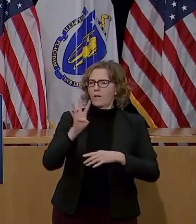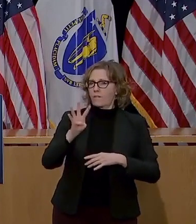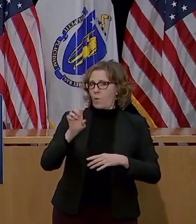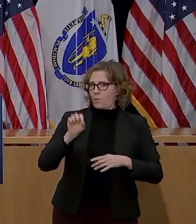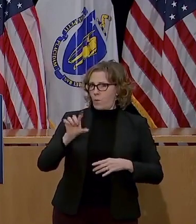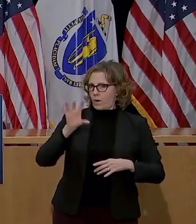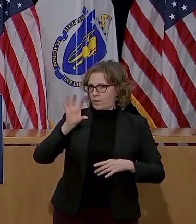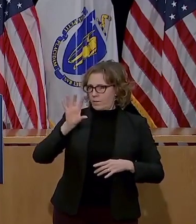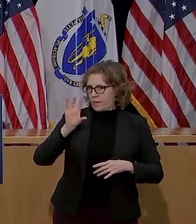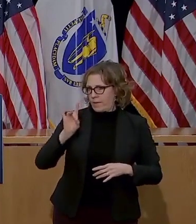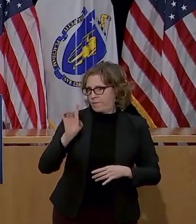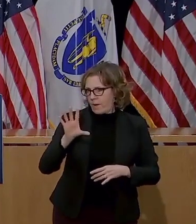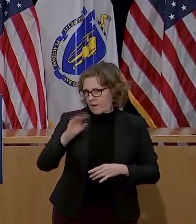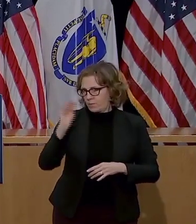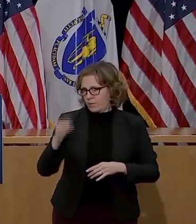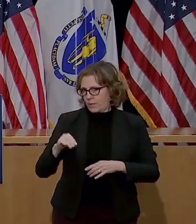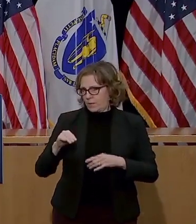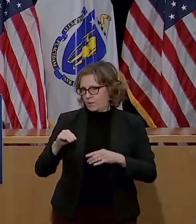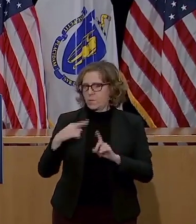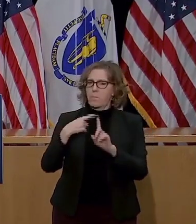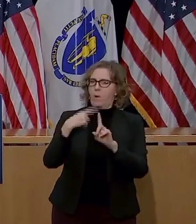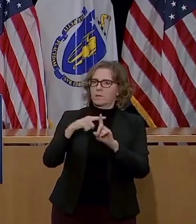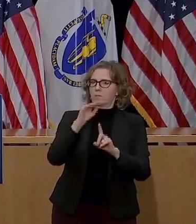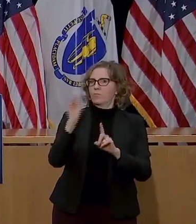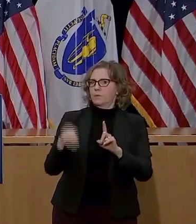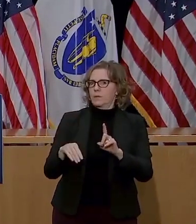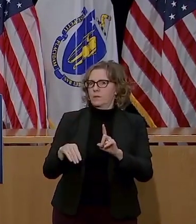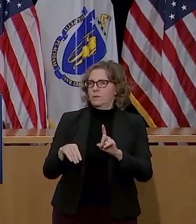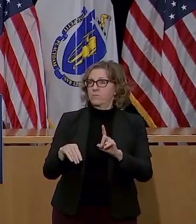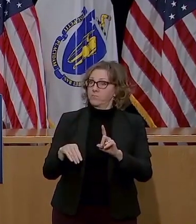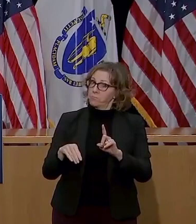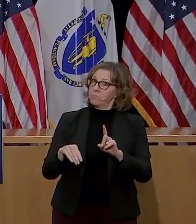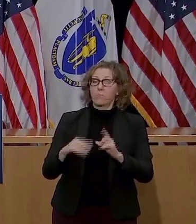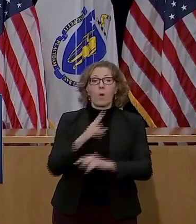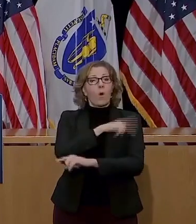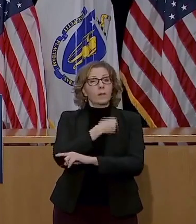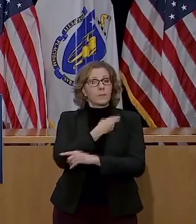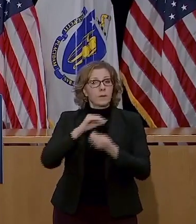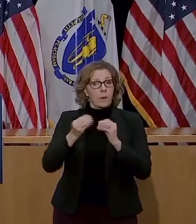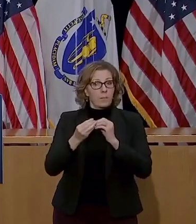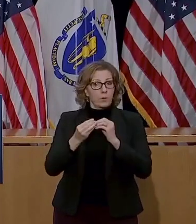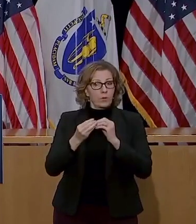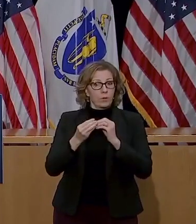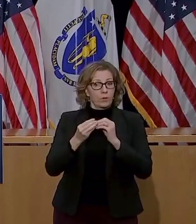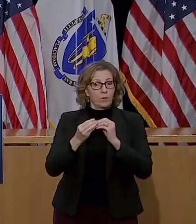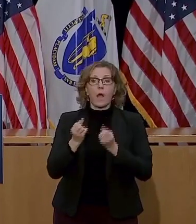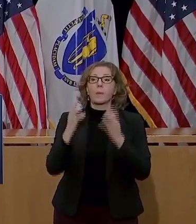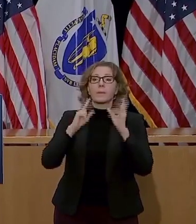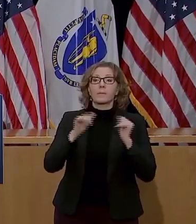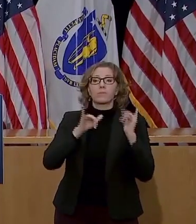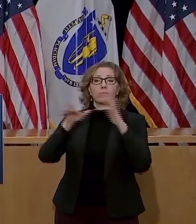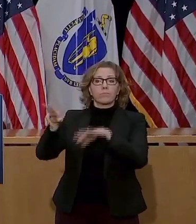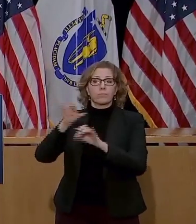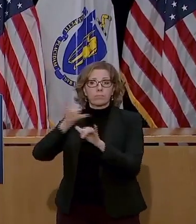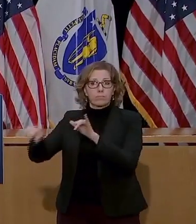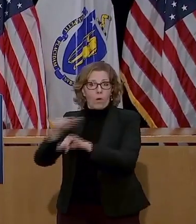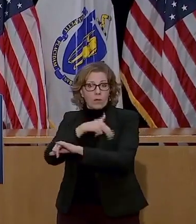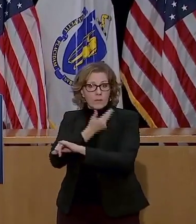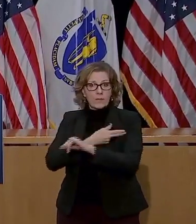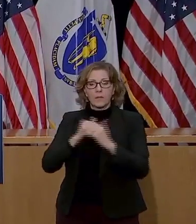since the end of November. And our hospital census is below 2,000 COVID patients, coming in